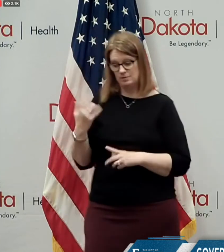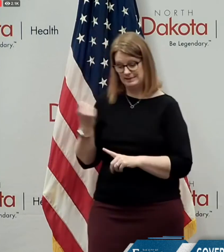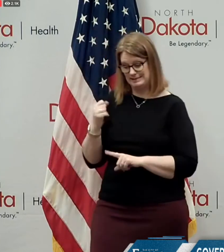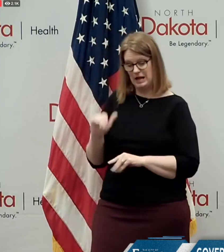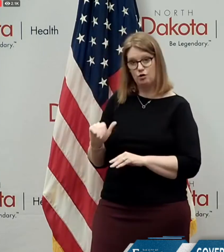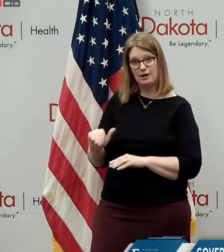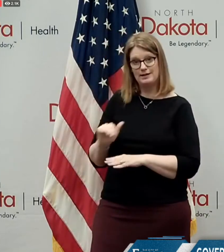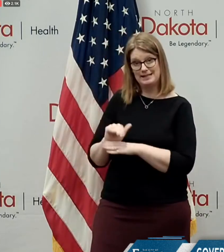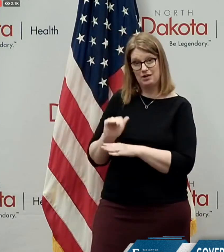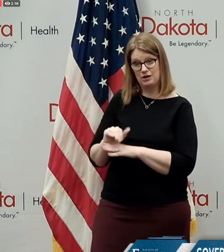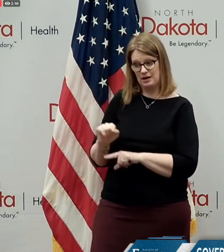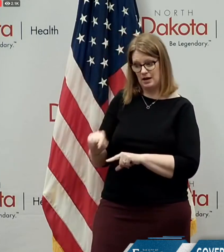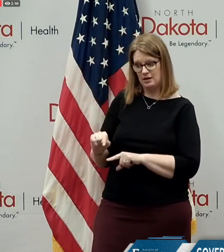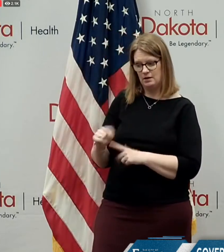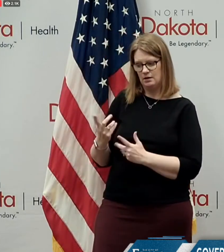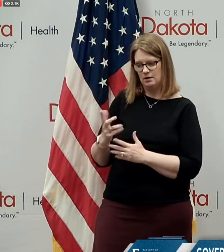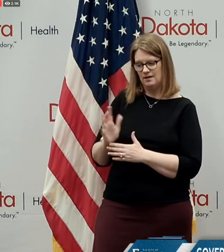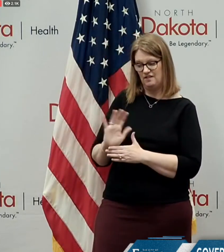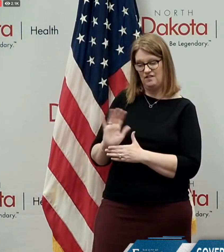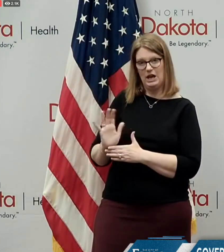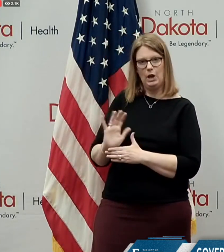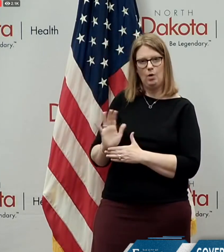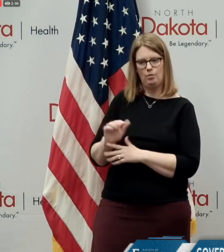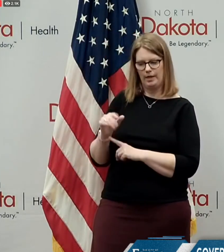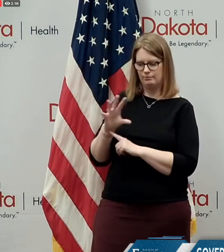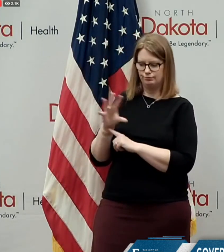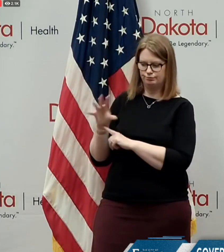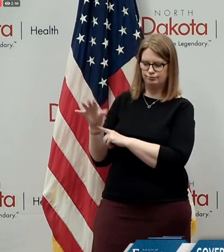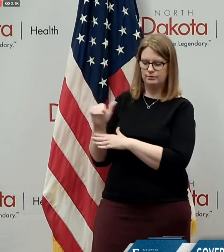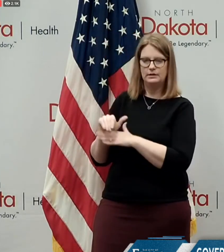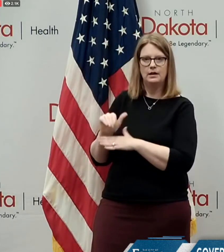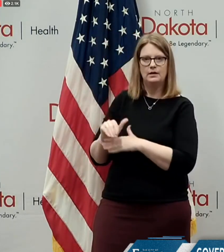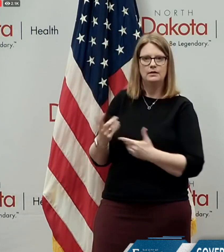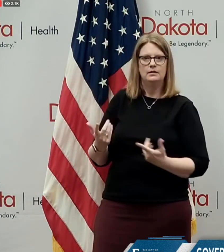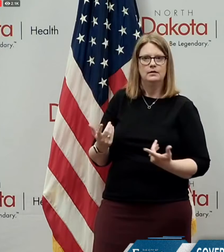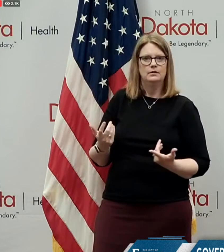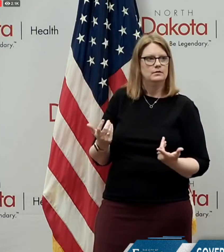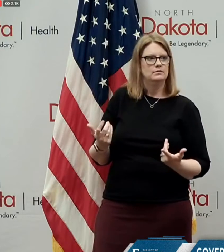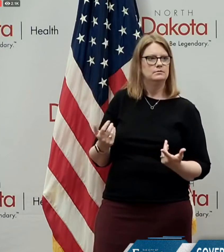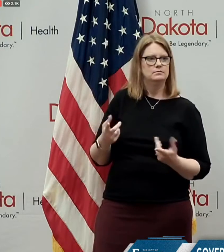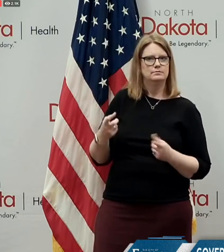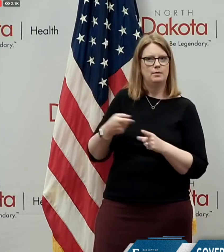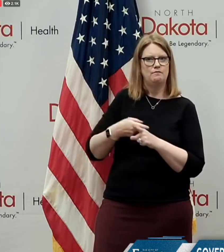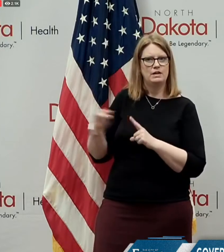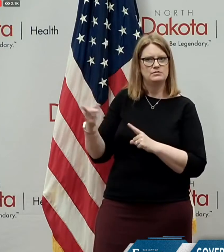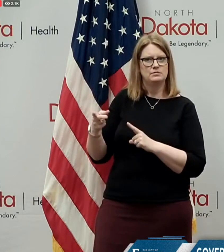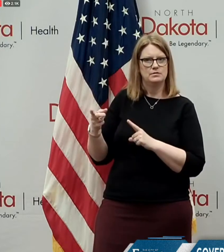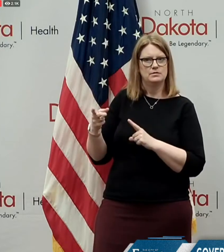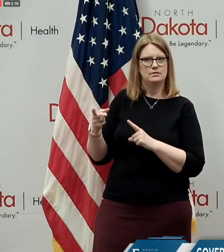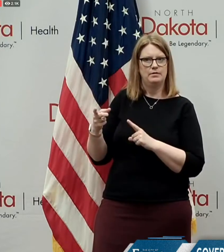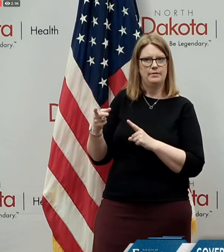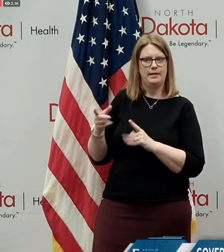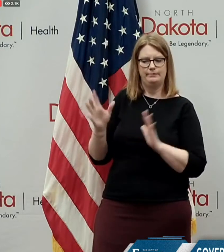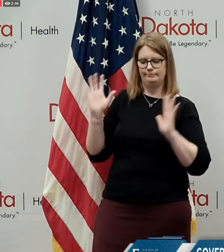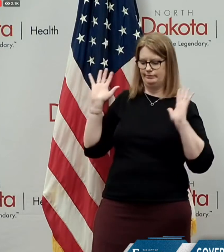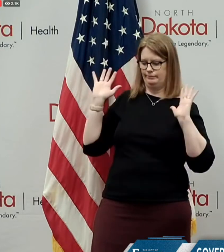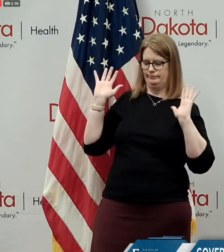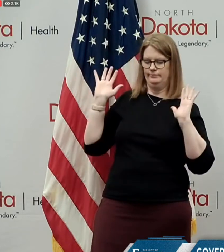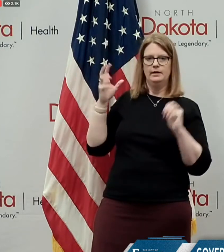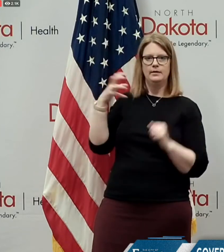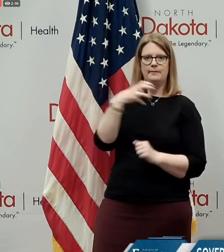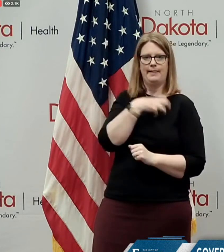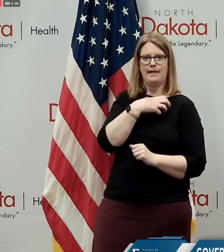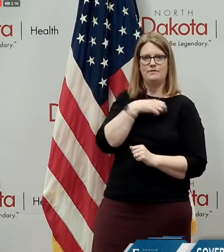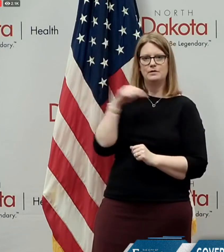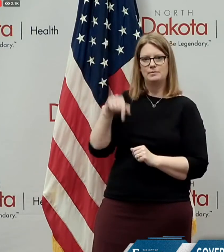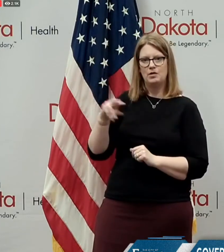I don't think you can find a video online that would show anything other than professionalism and restraint by law enforcement in North